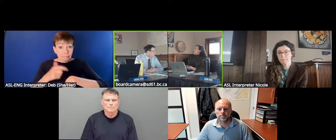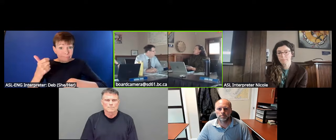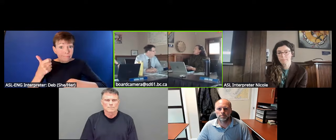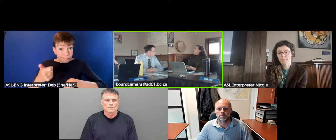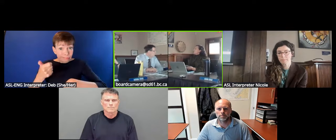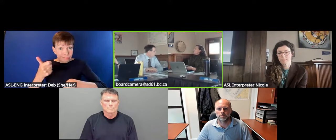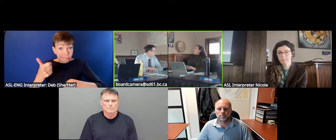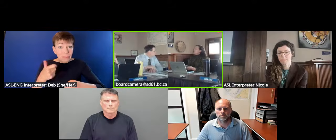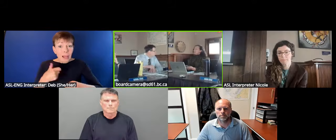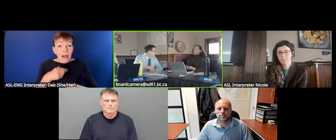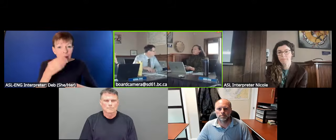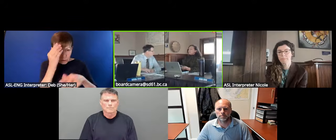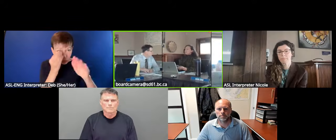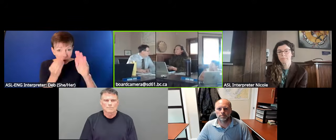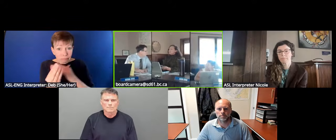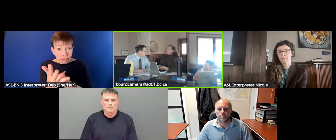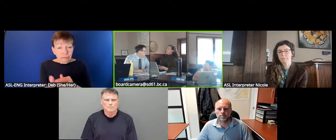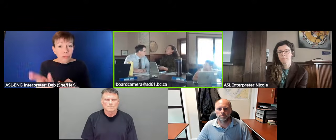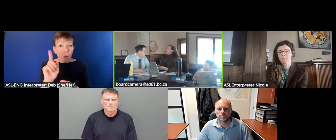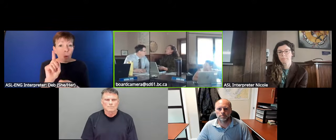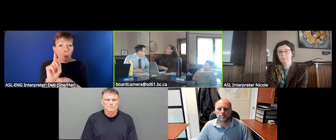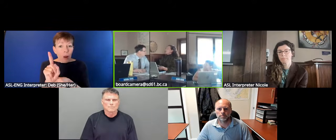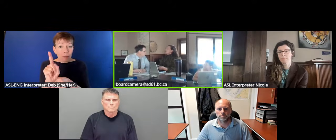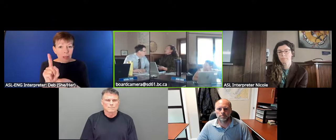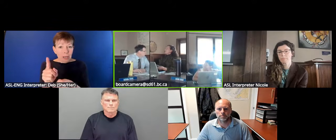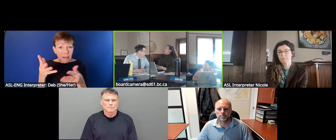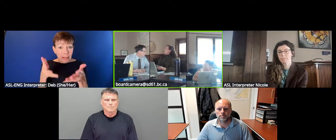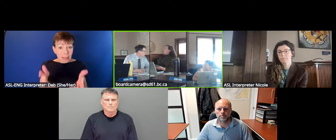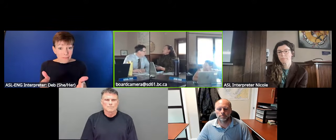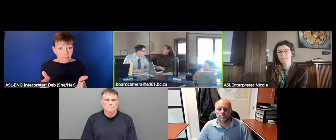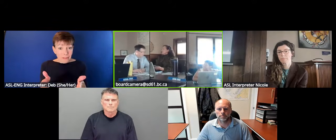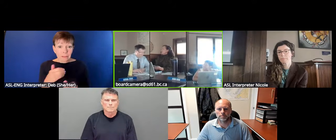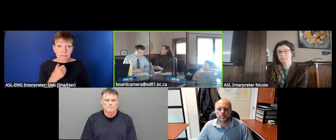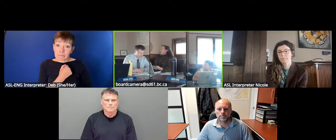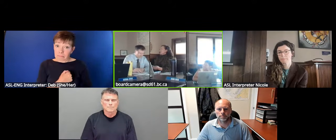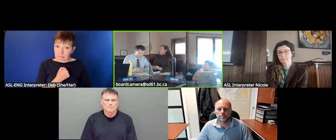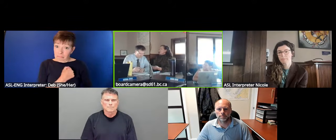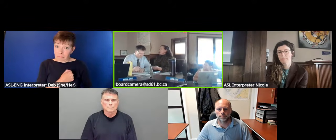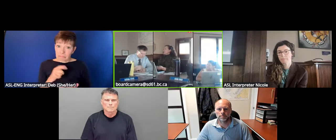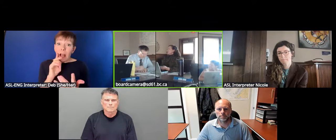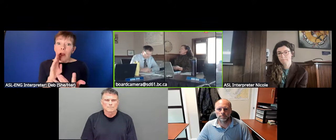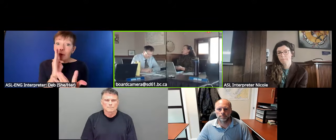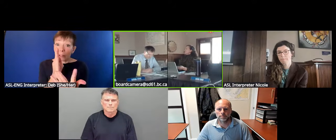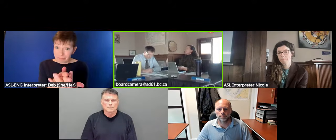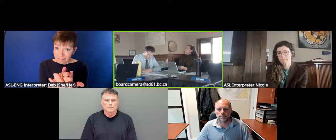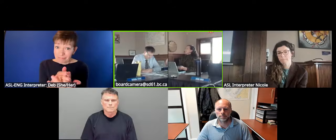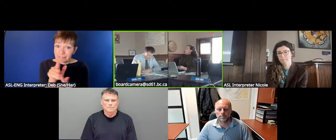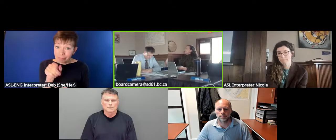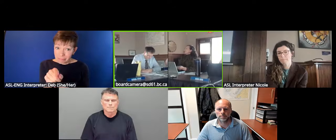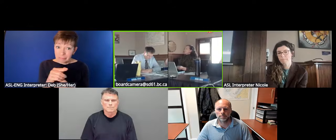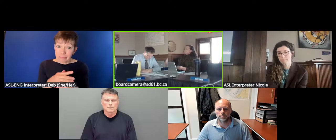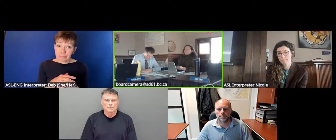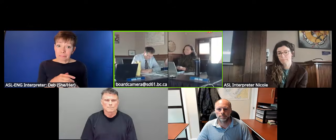you know when we have 1 minute left. So excuse the interruption that I've done.